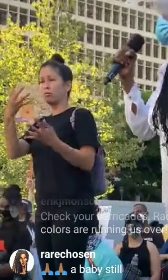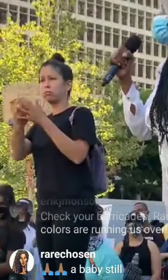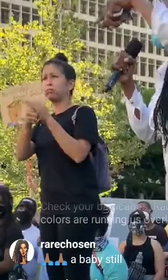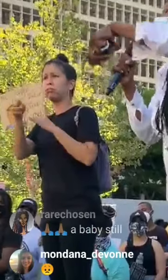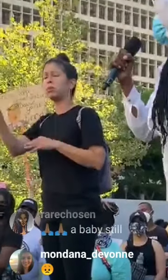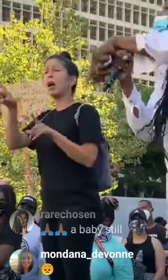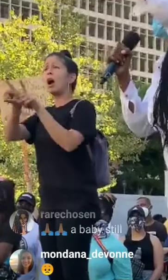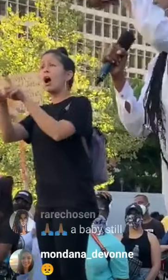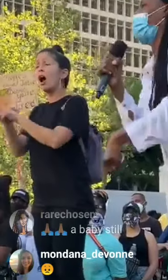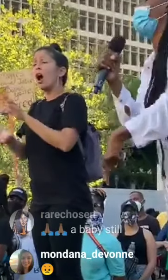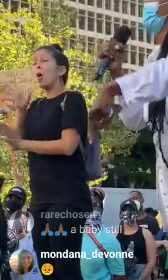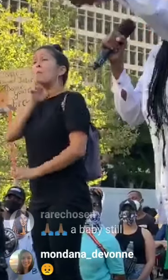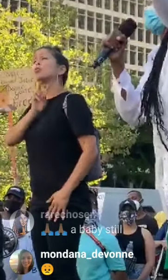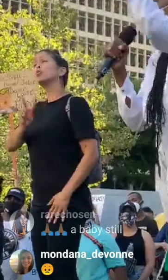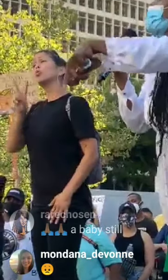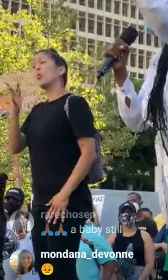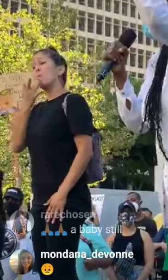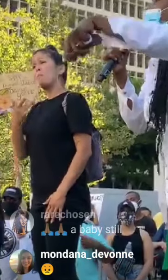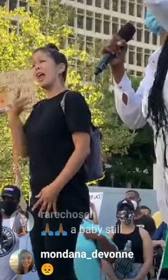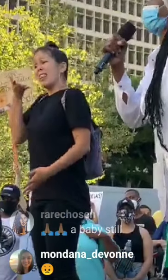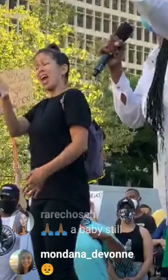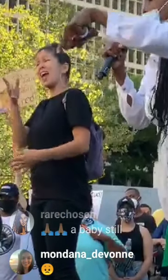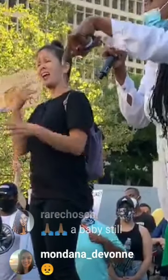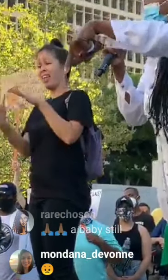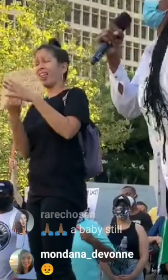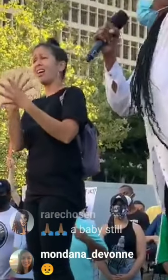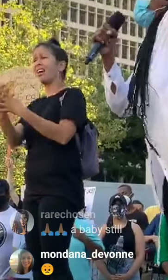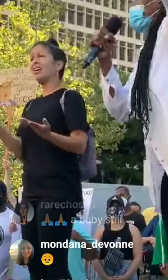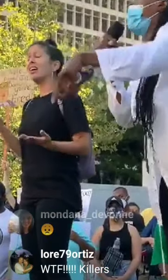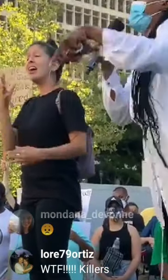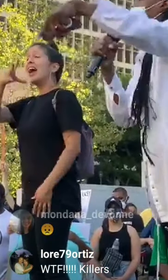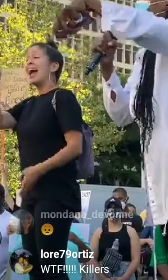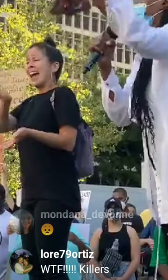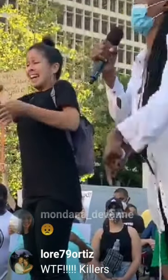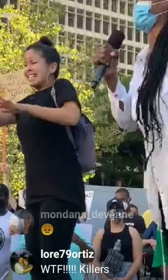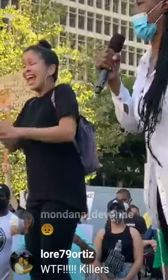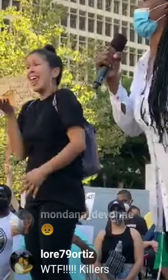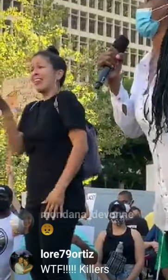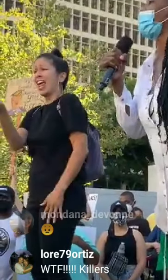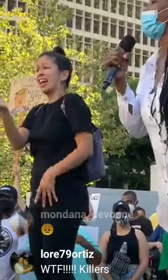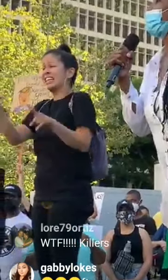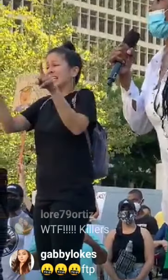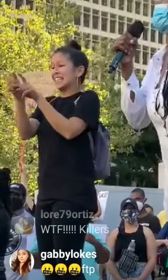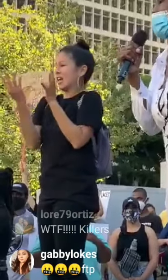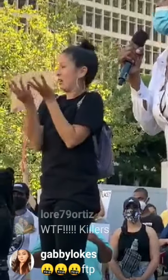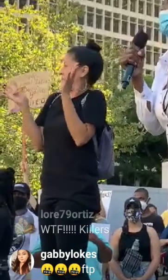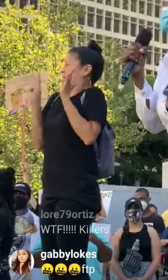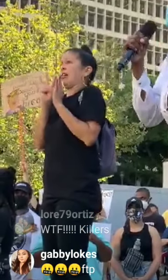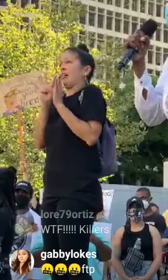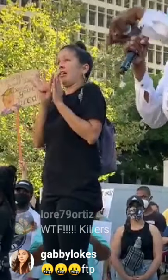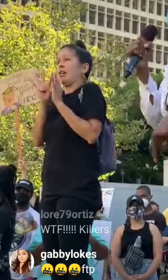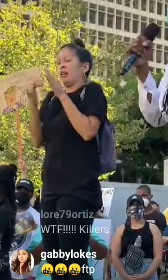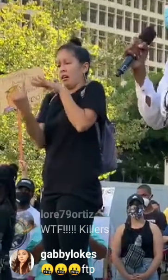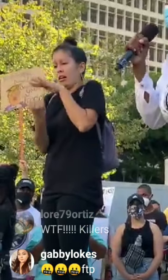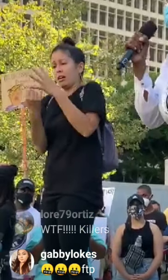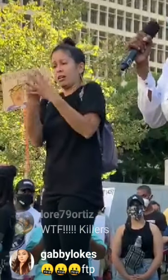and he also turned 22 in solitary confinement and died in the same cell that he came